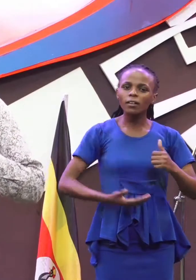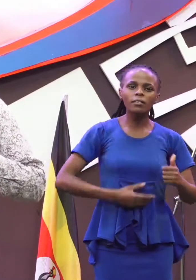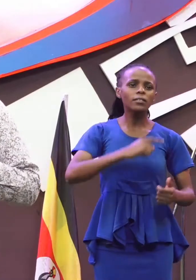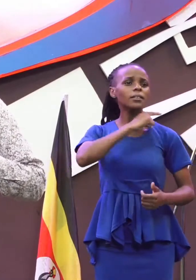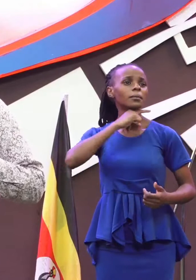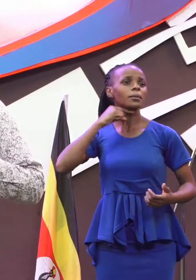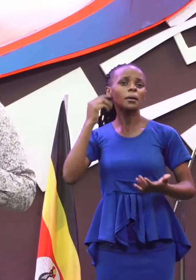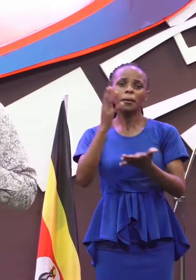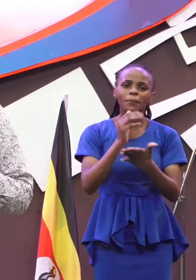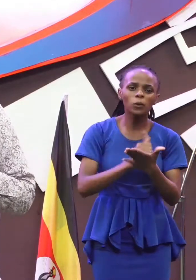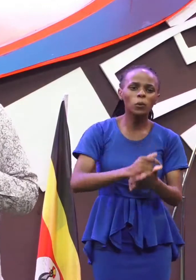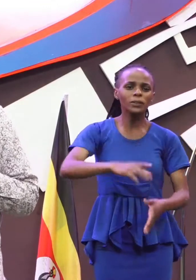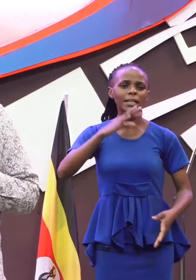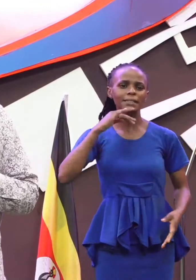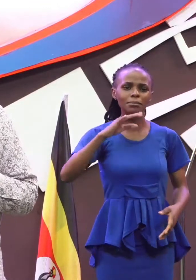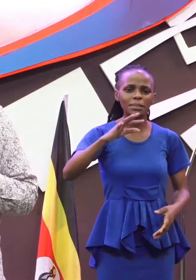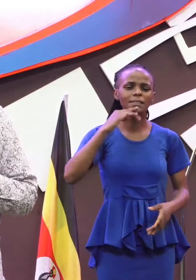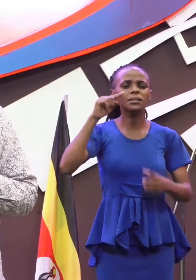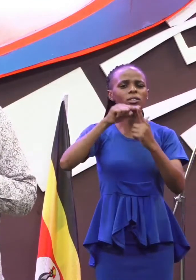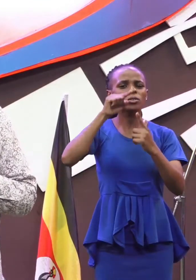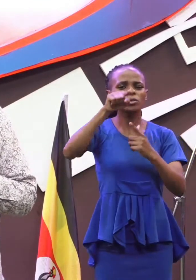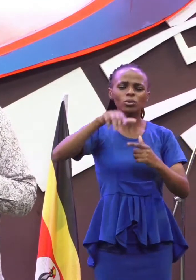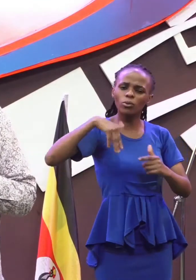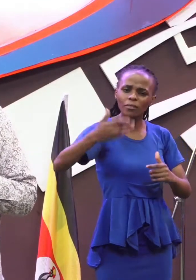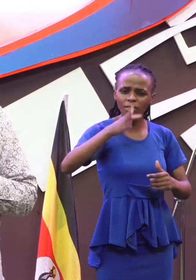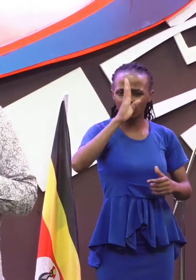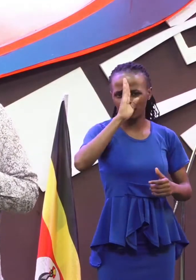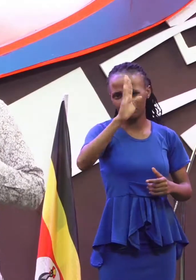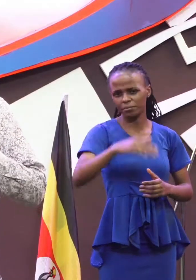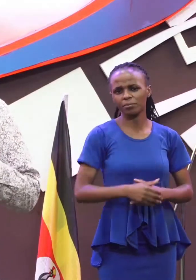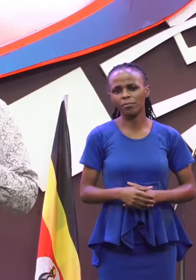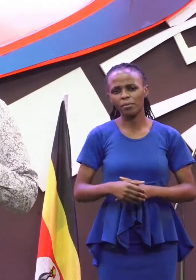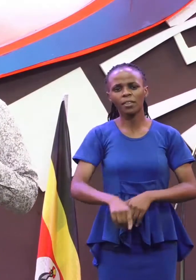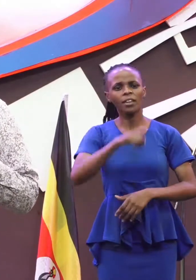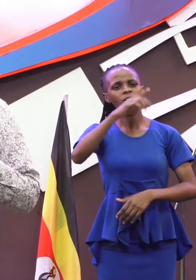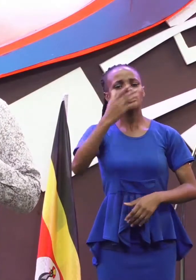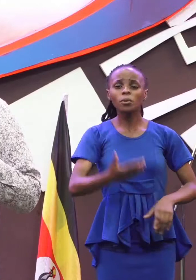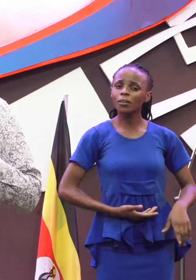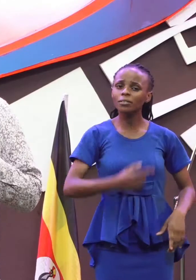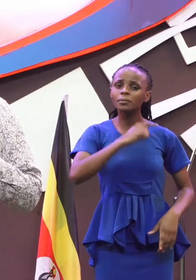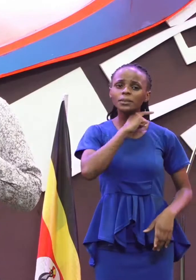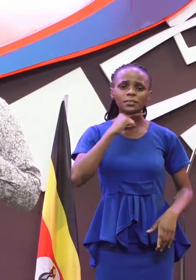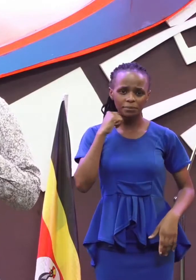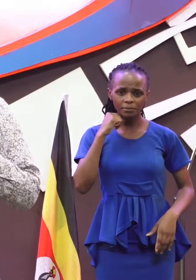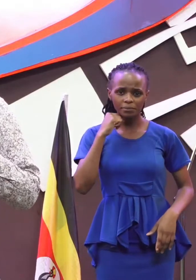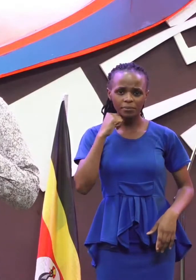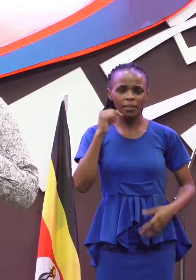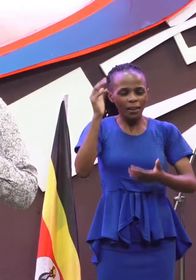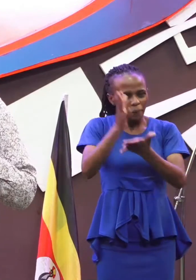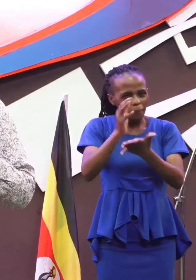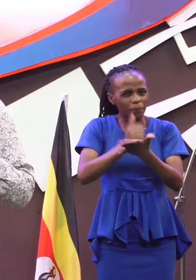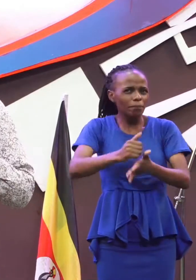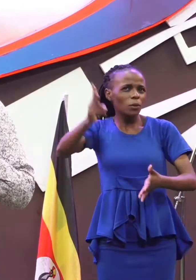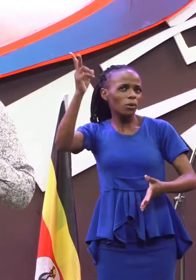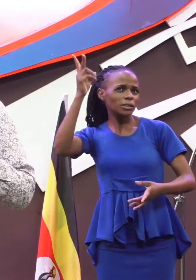do not have a pastor because he talks to you every Sunday. But you have a pastor